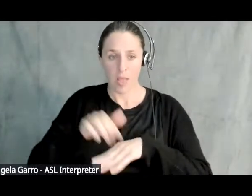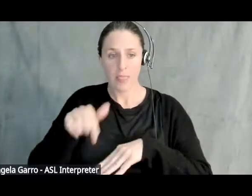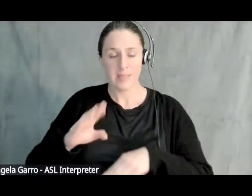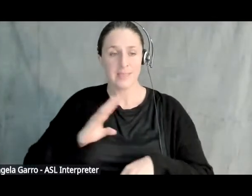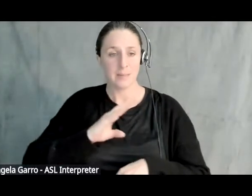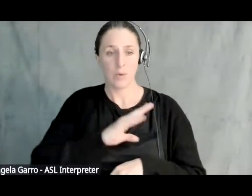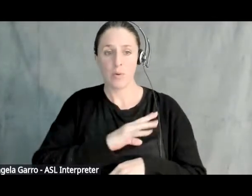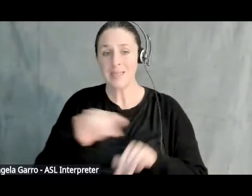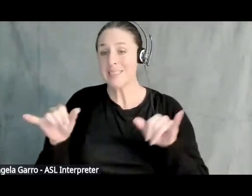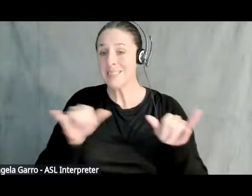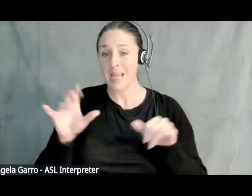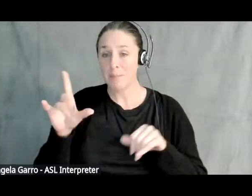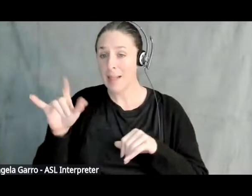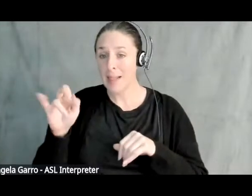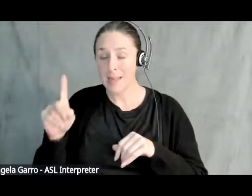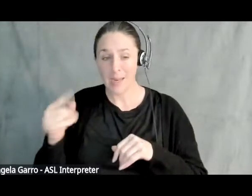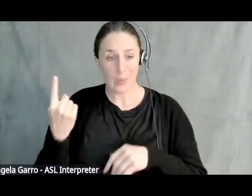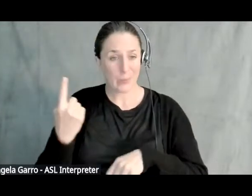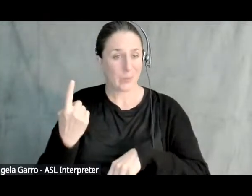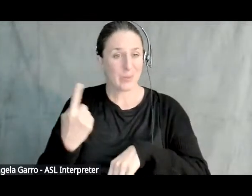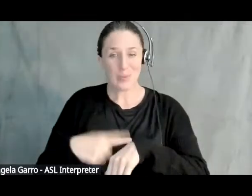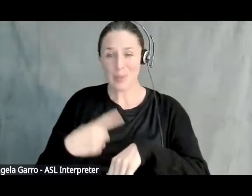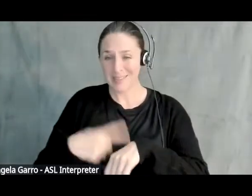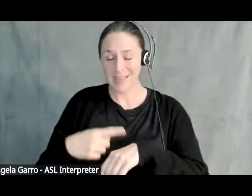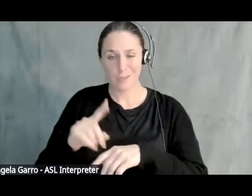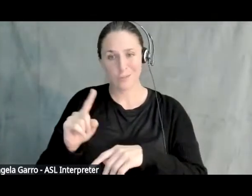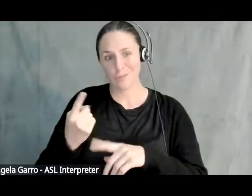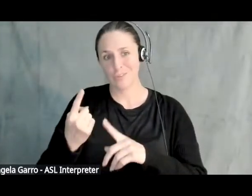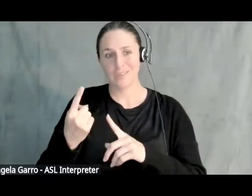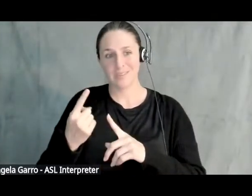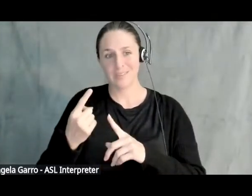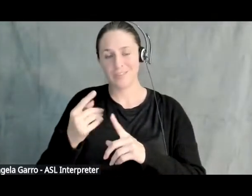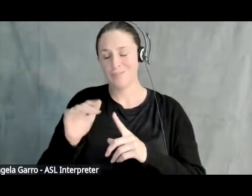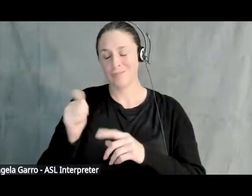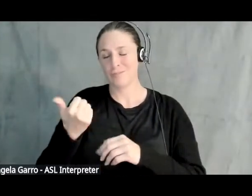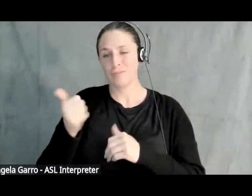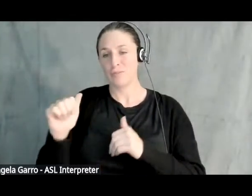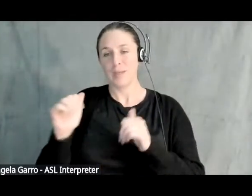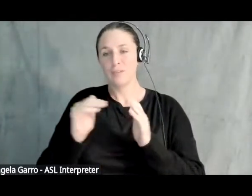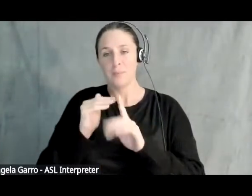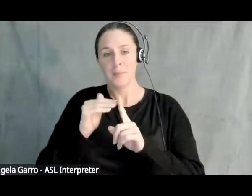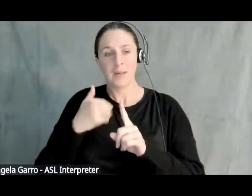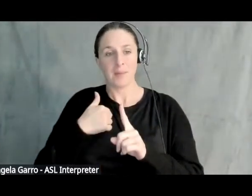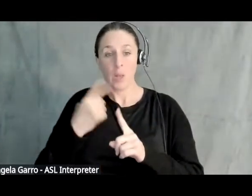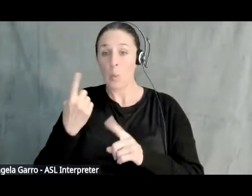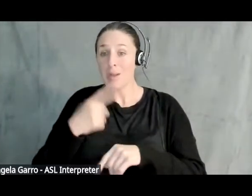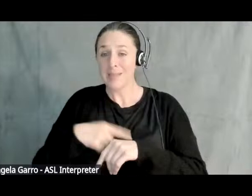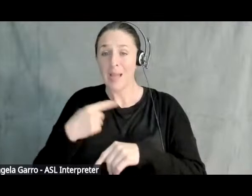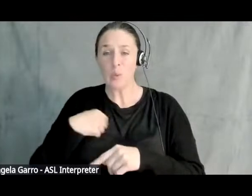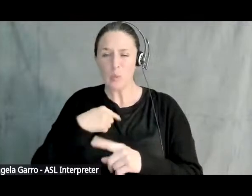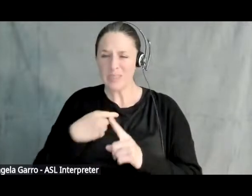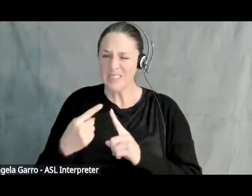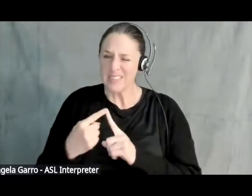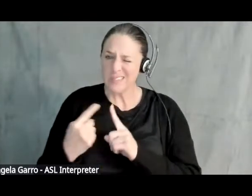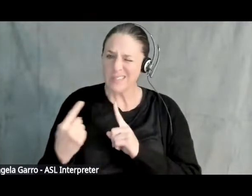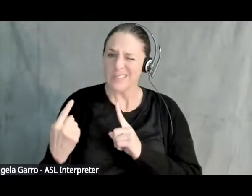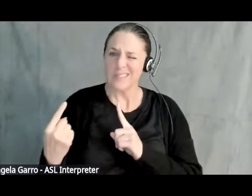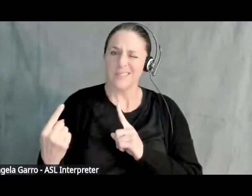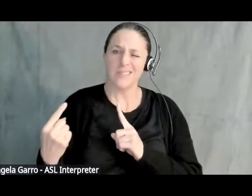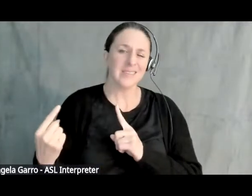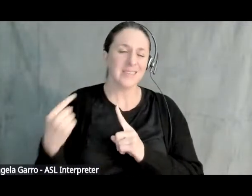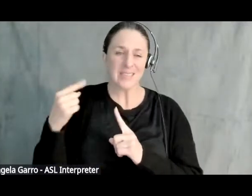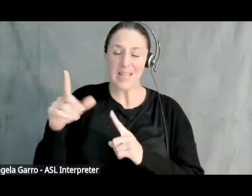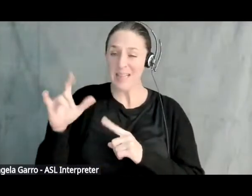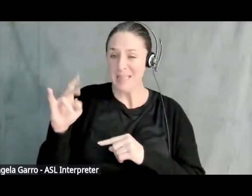The same with Linda. One time, just to I'm trying to remind myself, one time we disagreed so adamantly, we were Linda and I